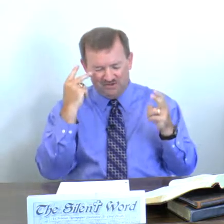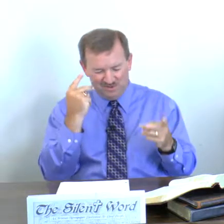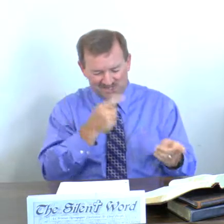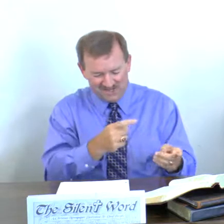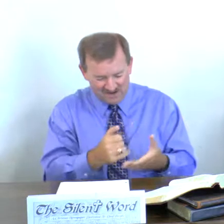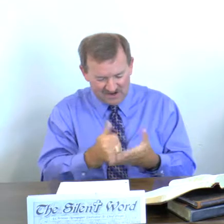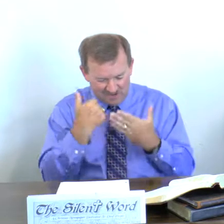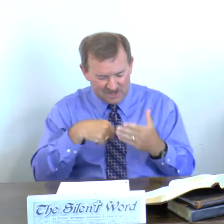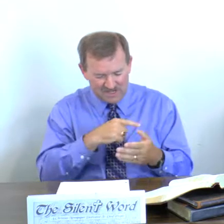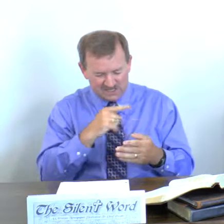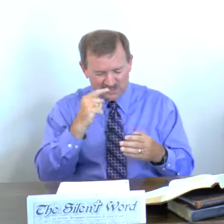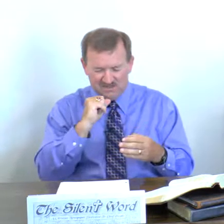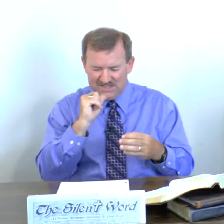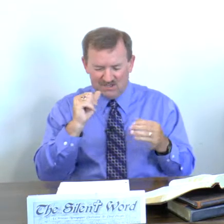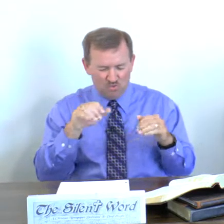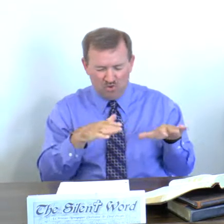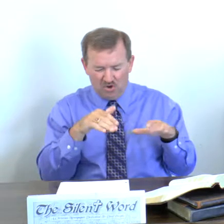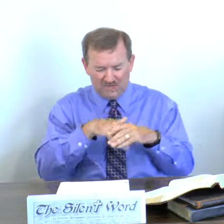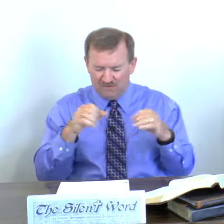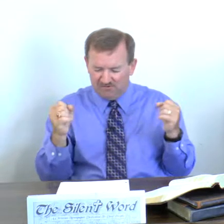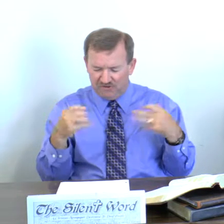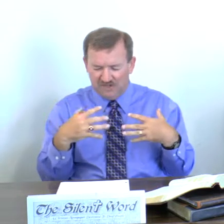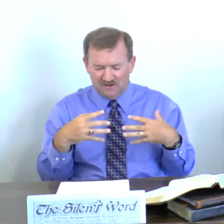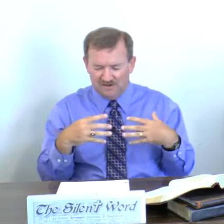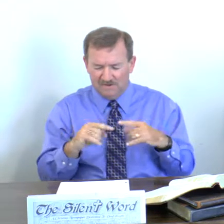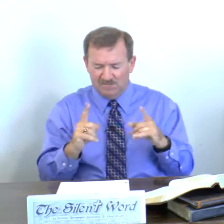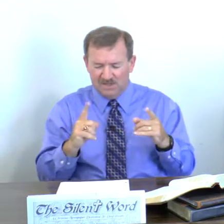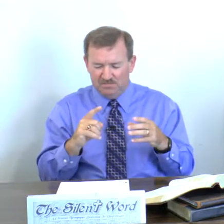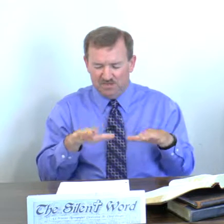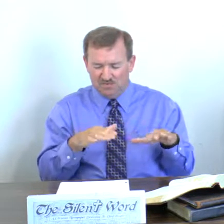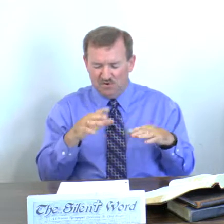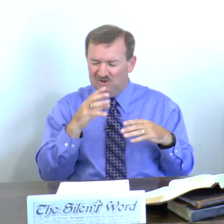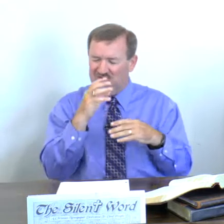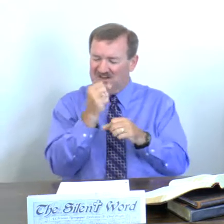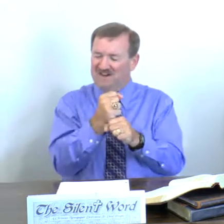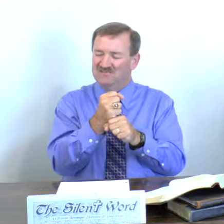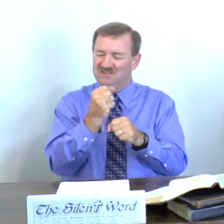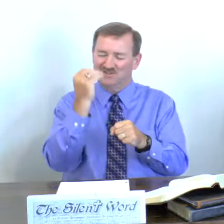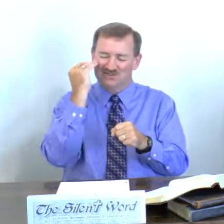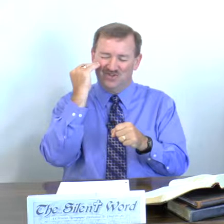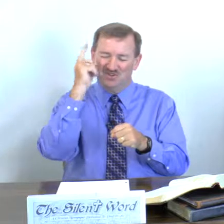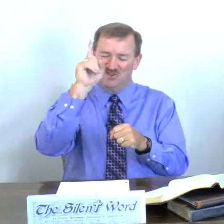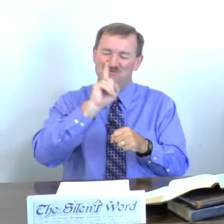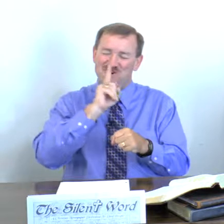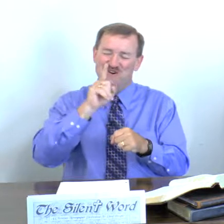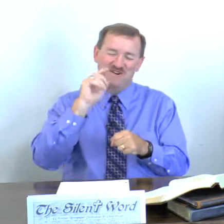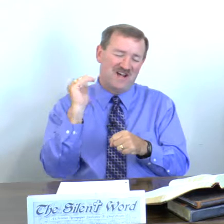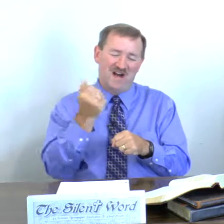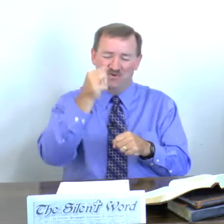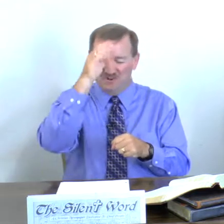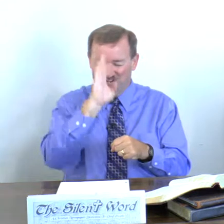we see here. Help us not to walk in fear, but to walk in confidence, knowing you are our